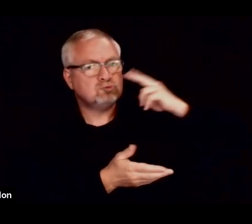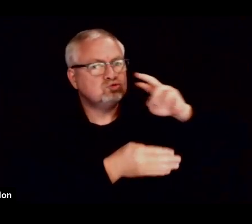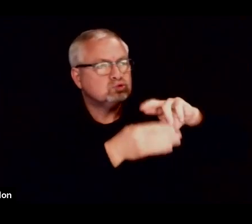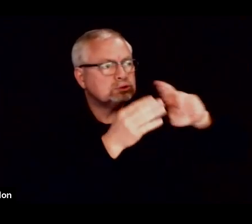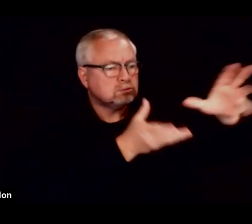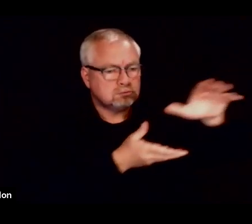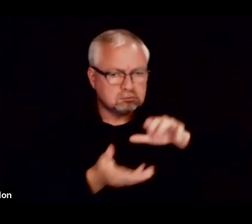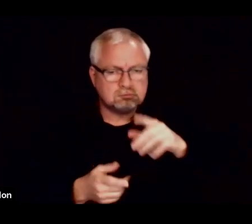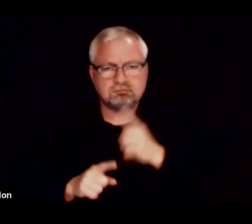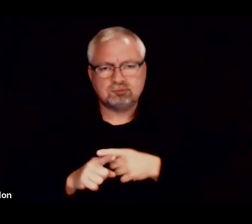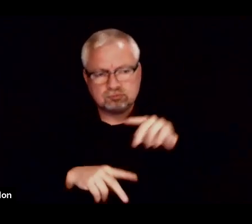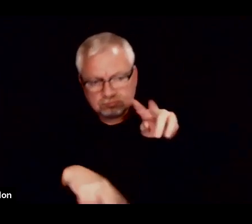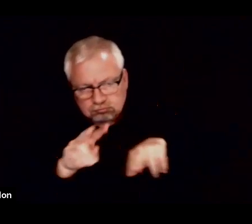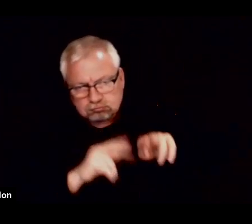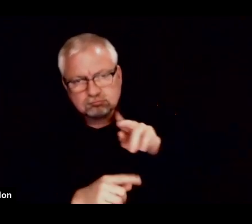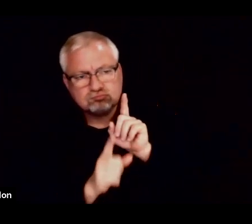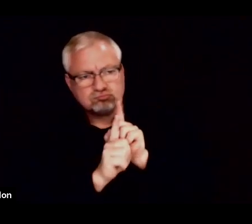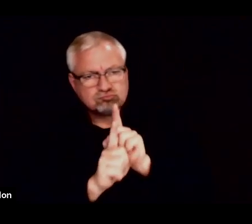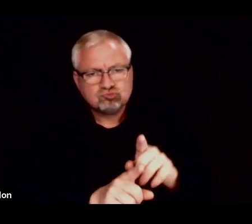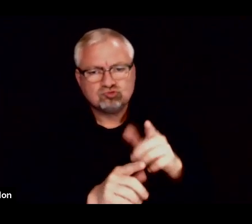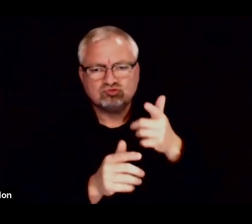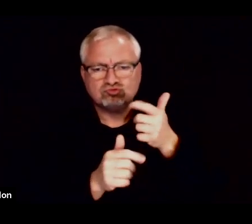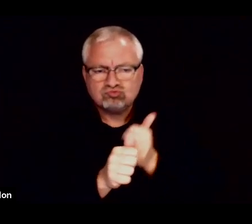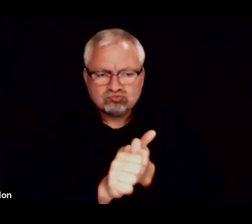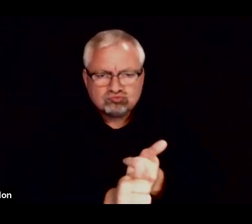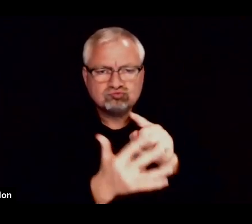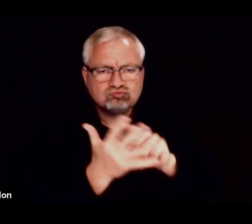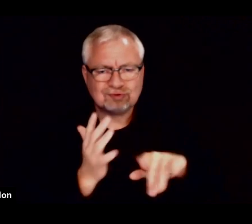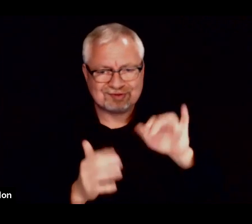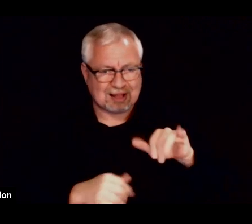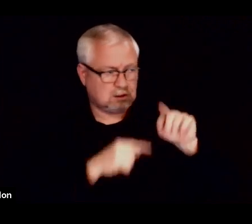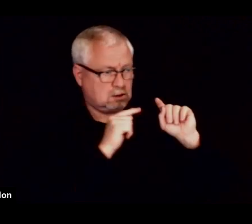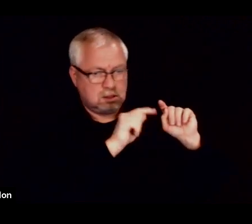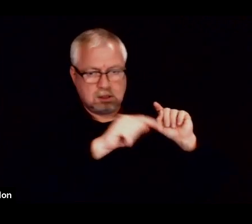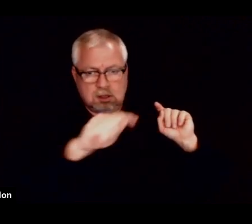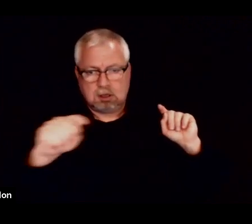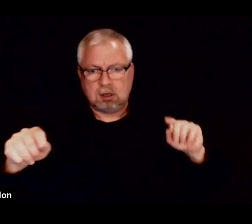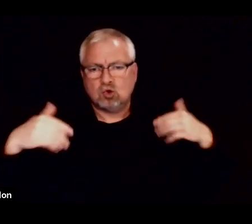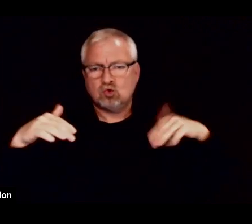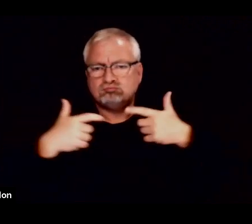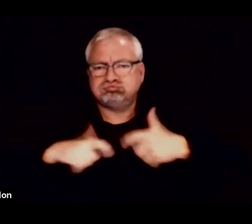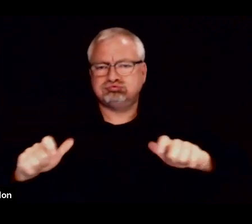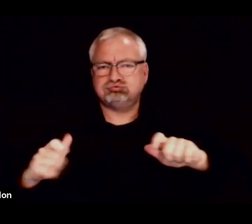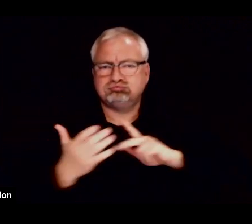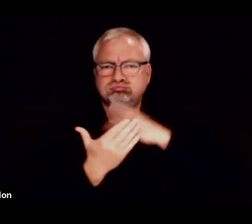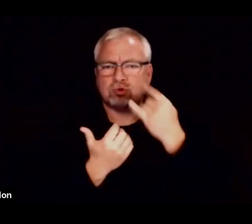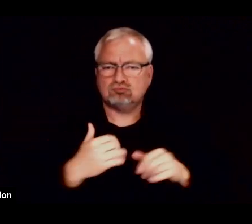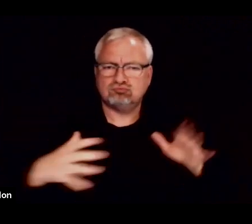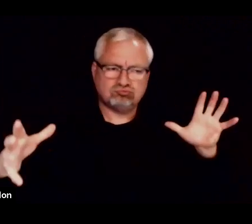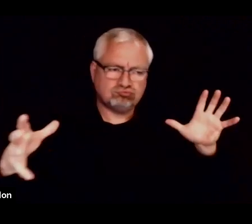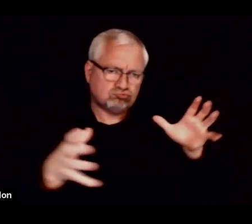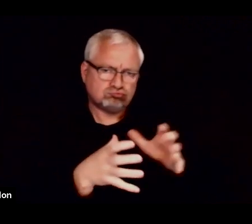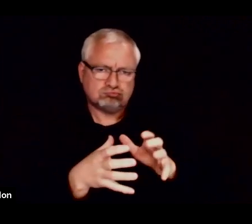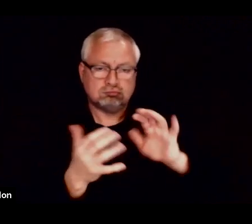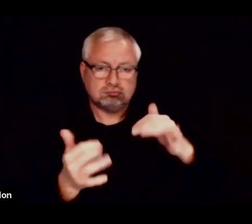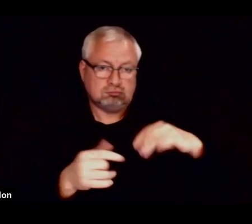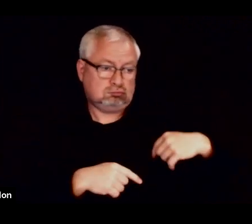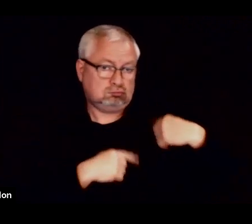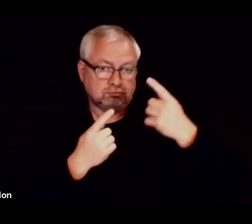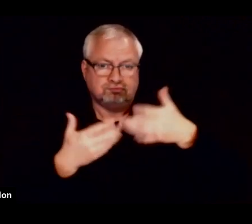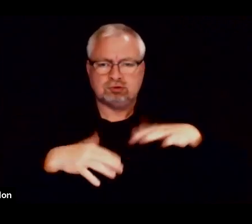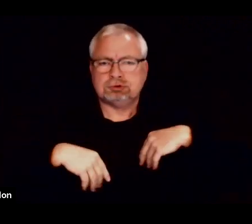is quite a process, but we've made a lot of progress there. So far, we've tested 39 long-term care facilities across the